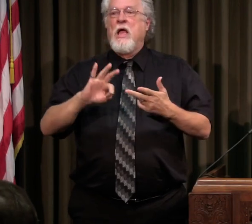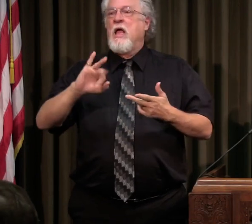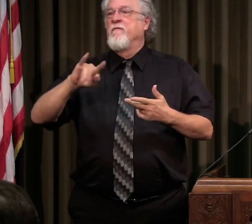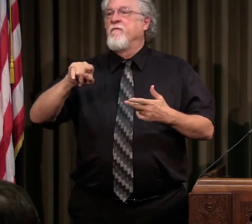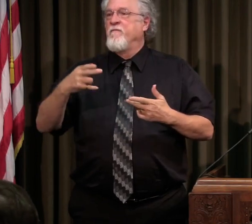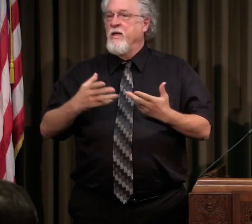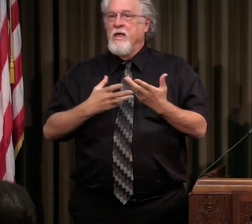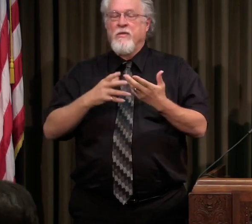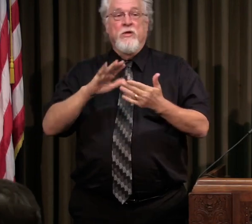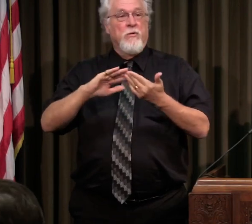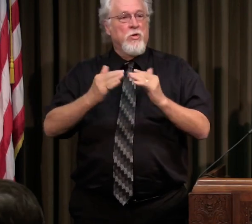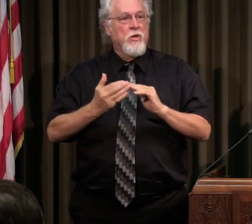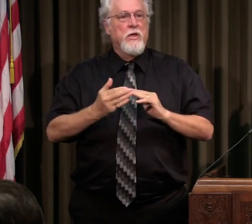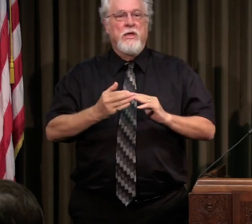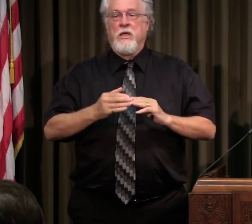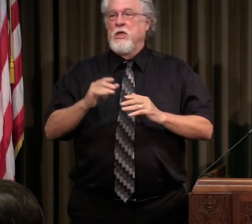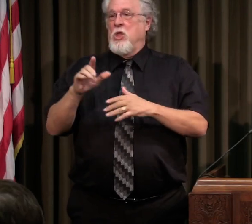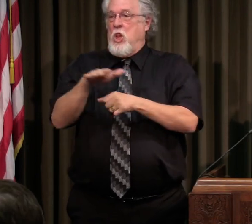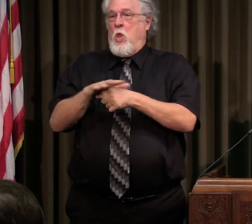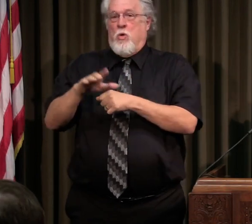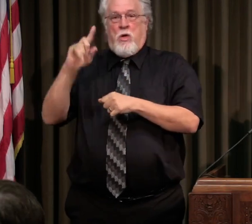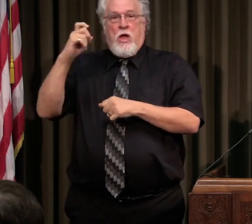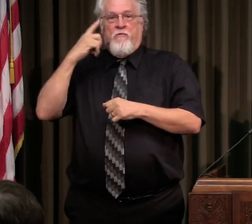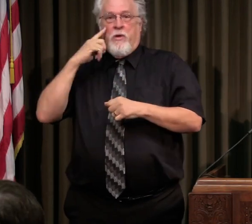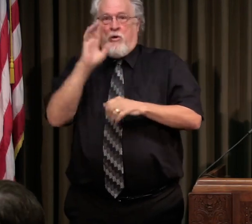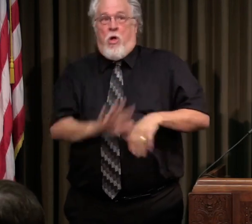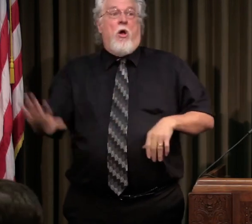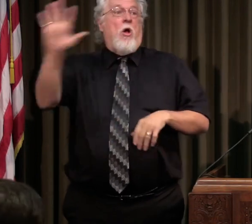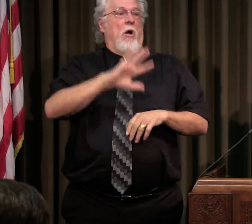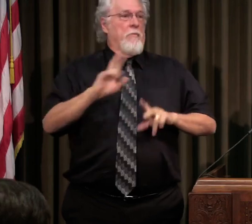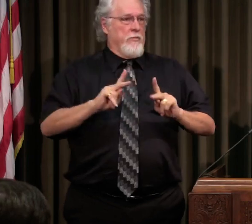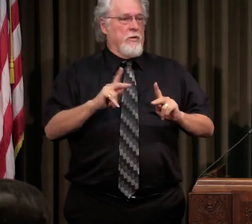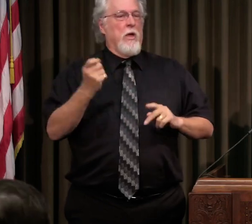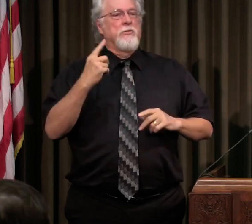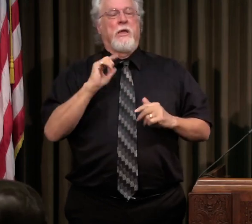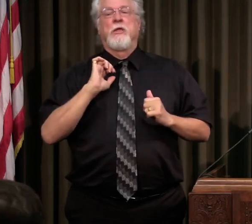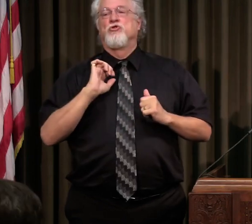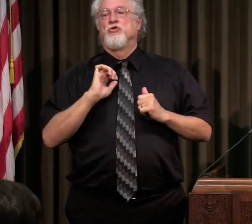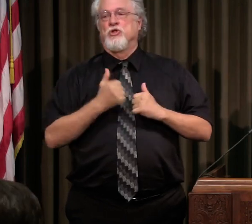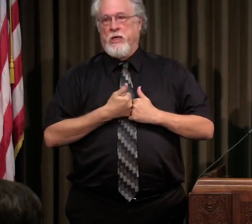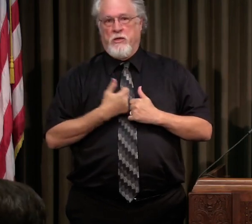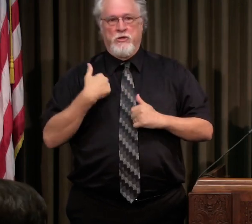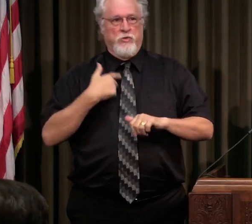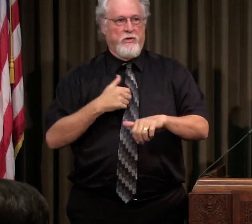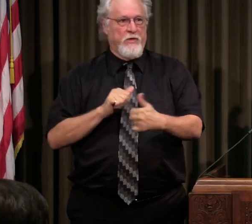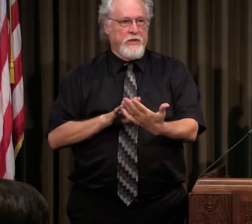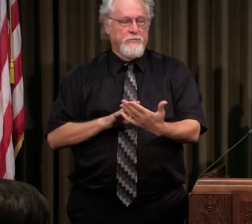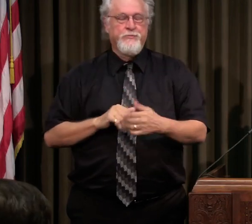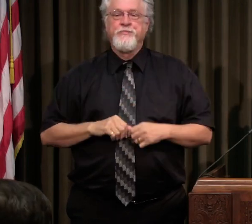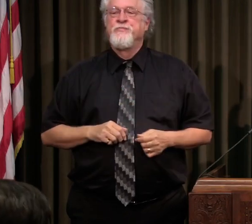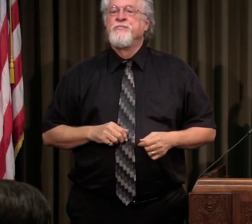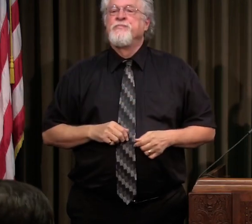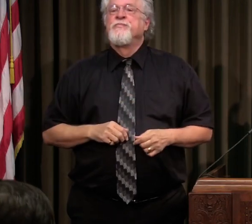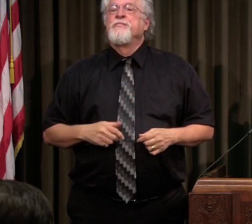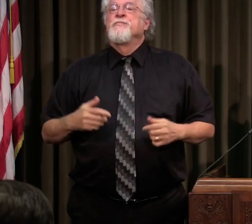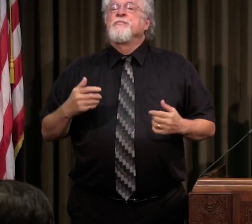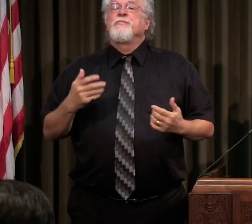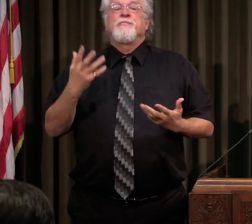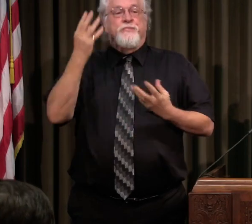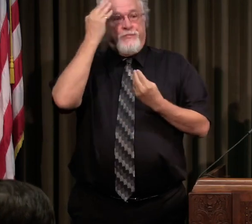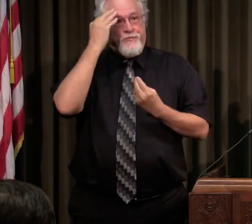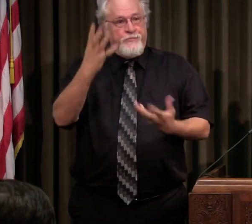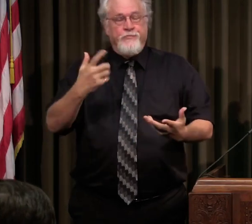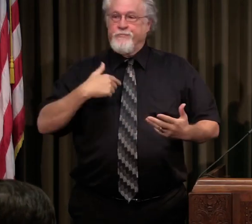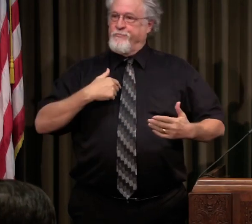local government officials, folks all across Louisiana understand the challenges that we face. I want you to know that